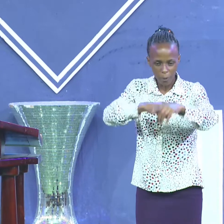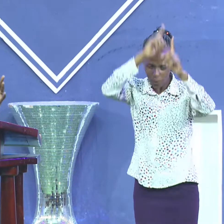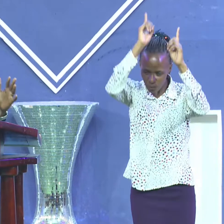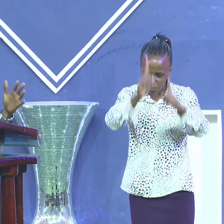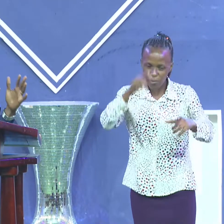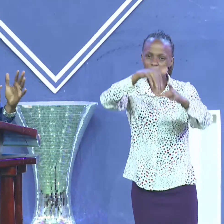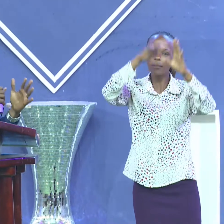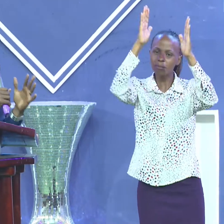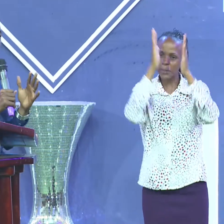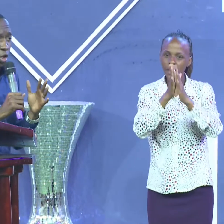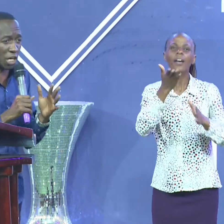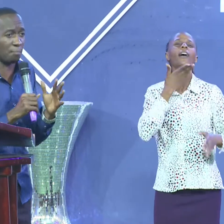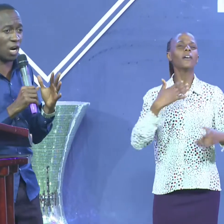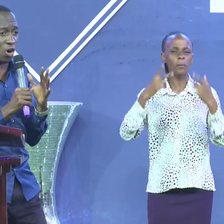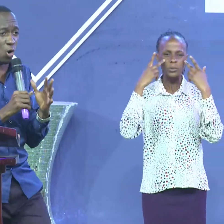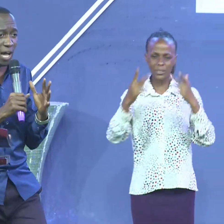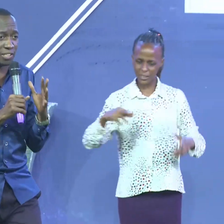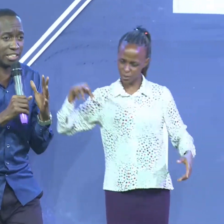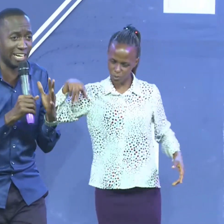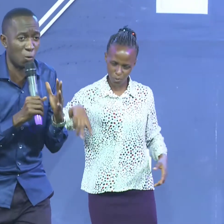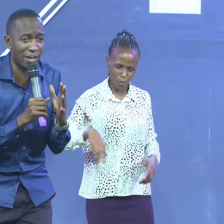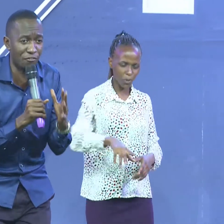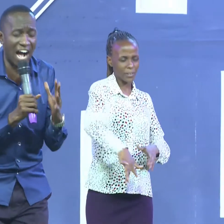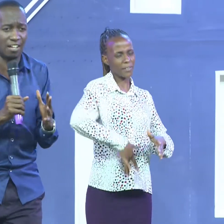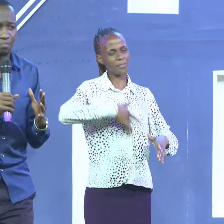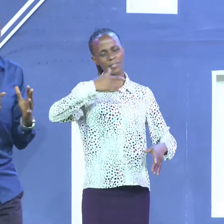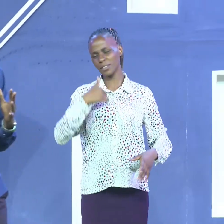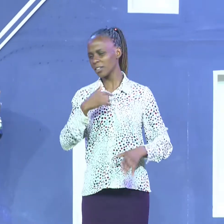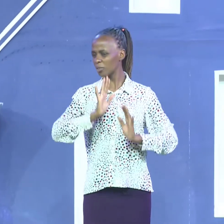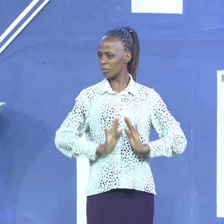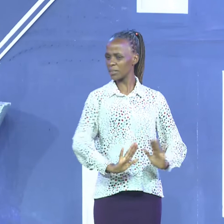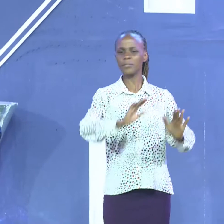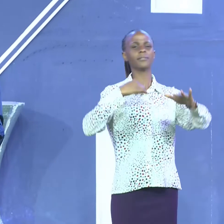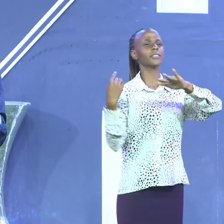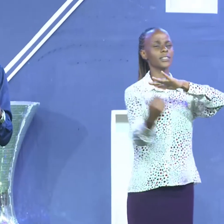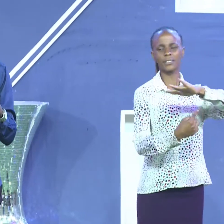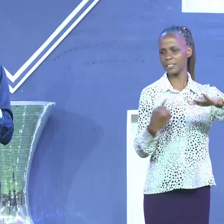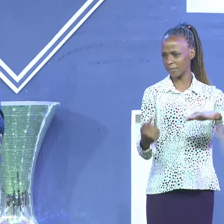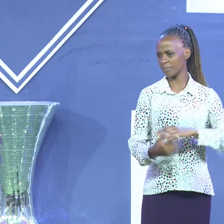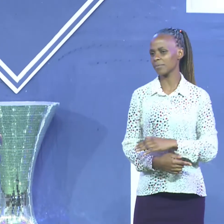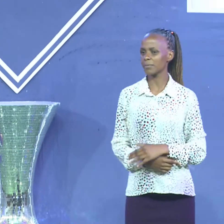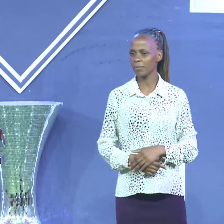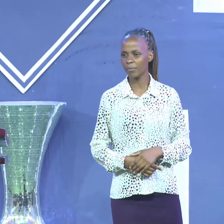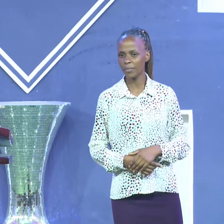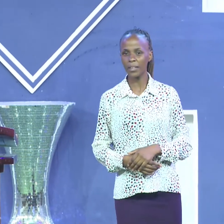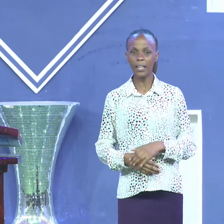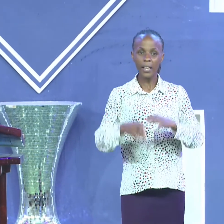time. And when we get into prayer. And I want you to move around thinking that you're going out